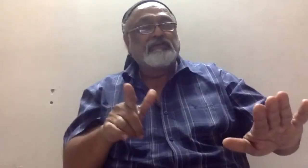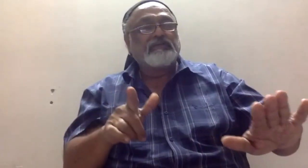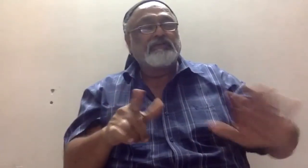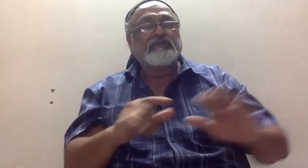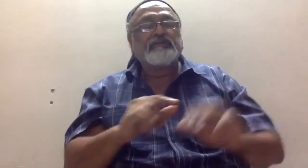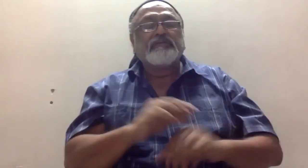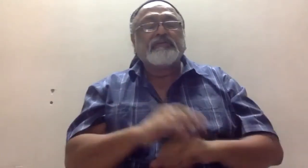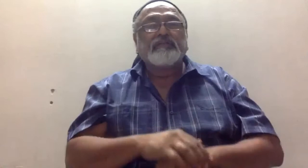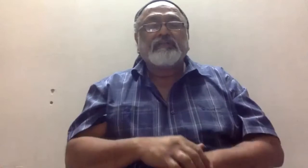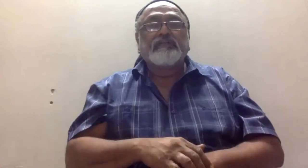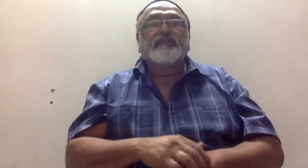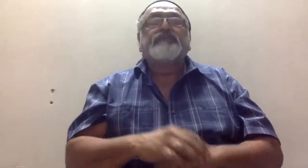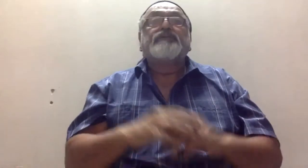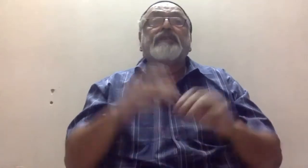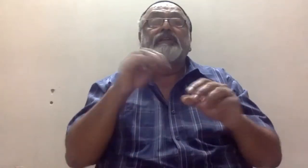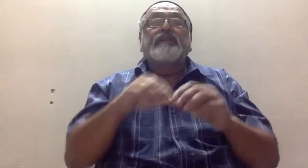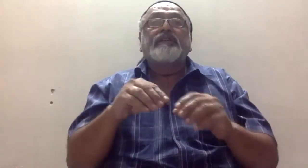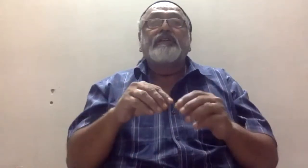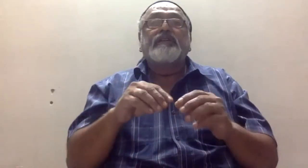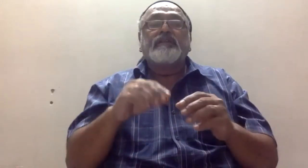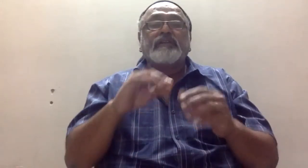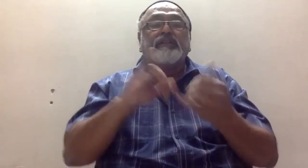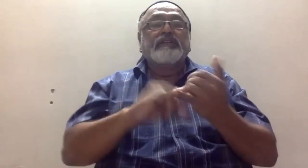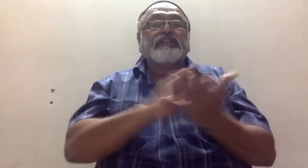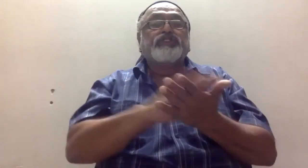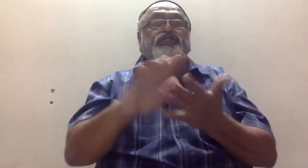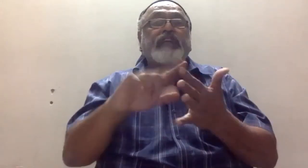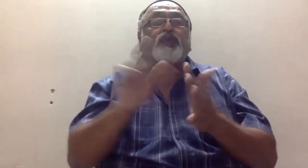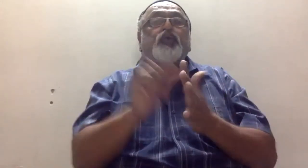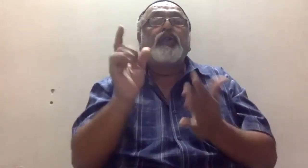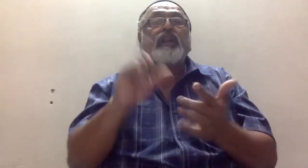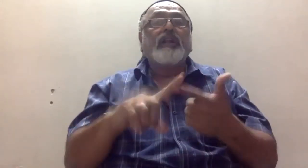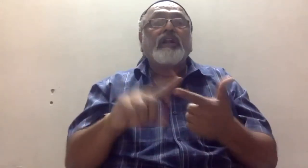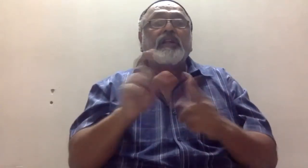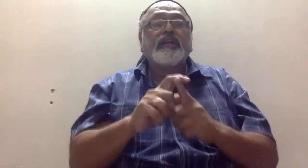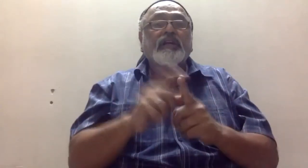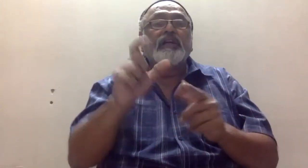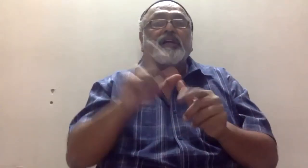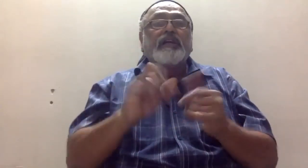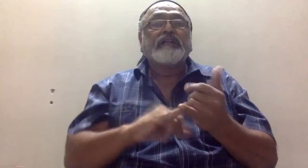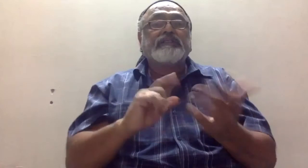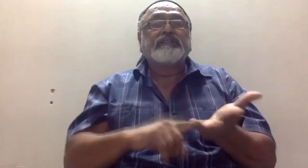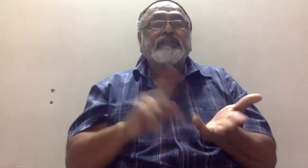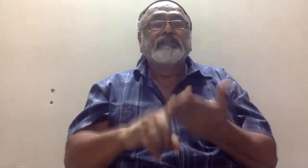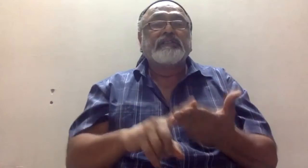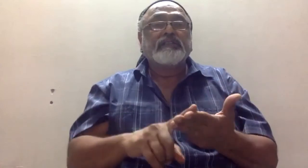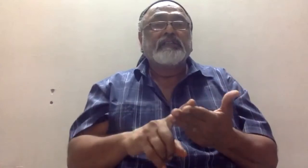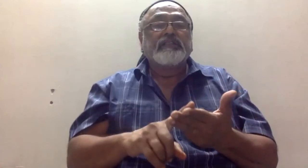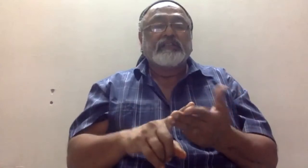gave them another name called scheduled caste, and scheduled caste actually meant that some castes which are